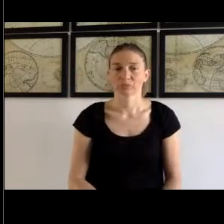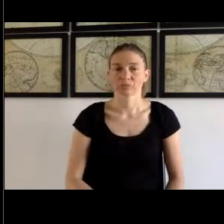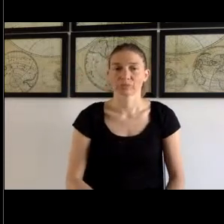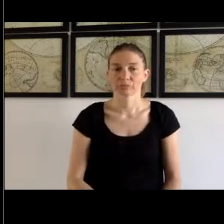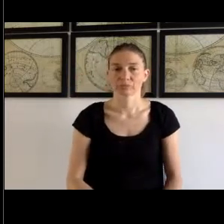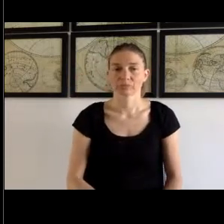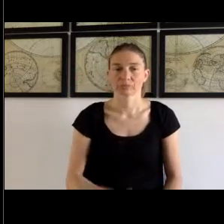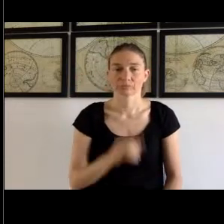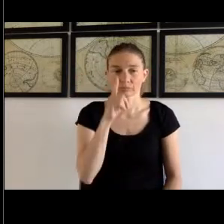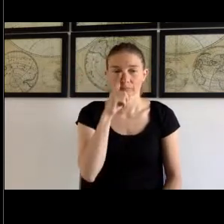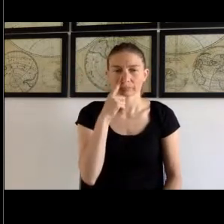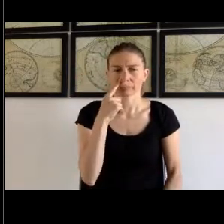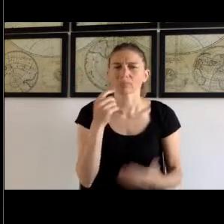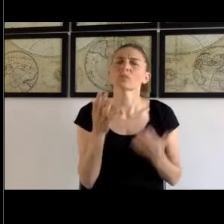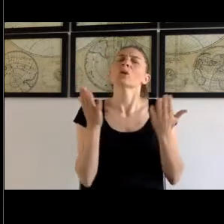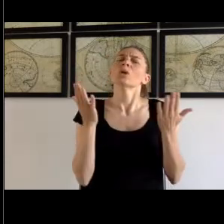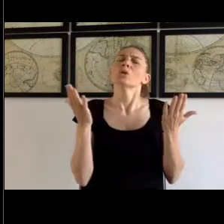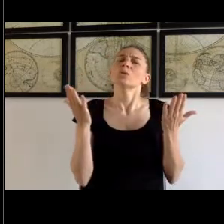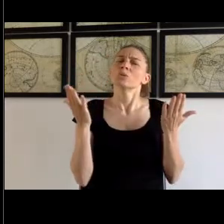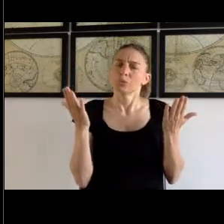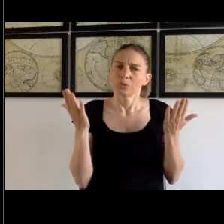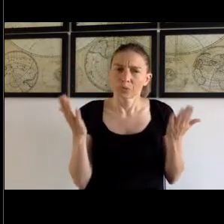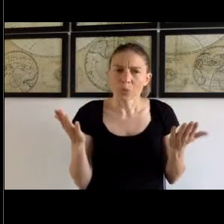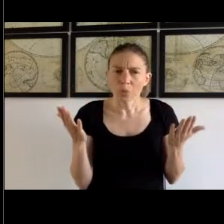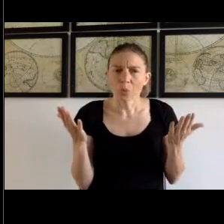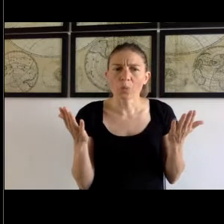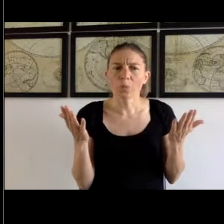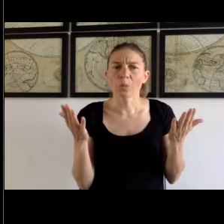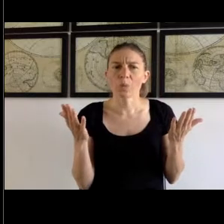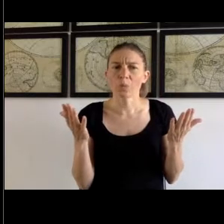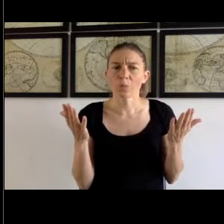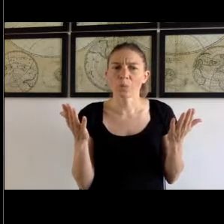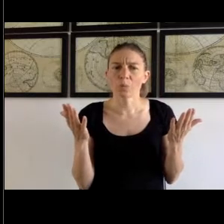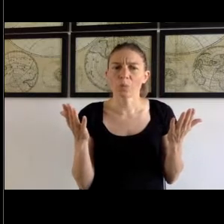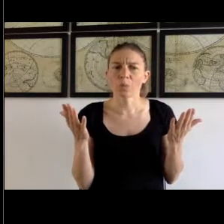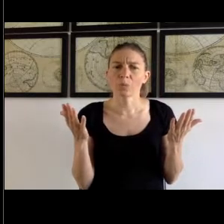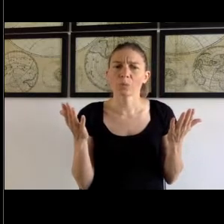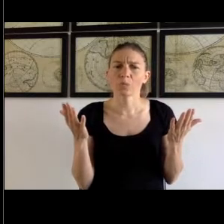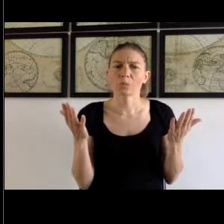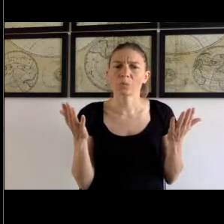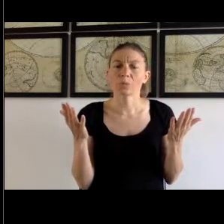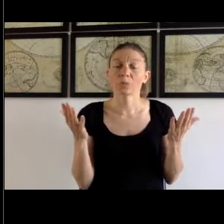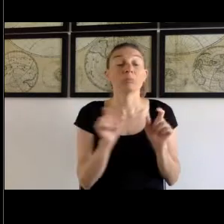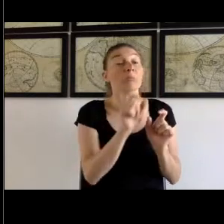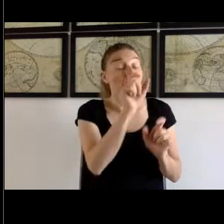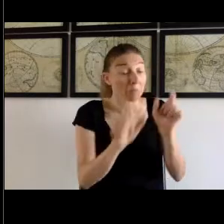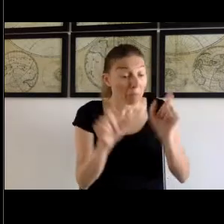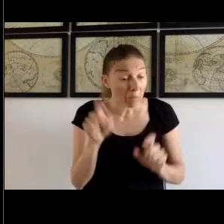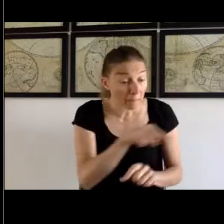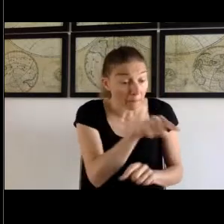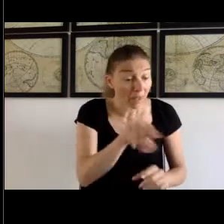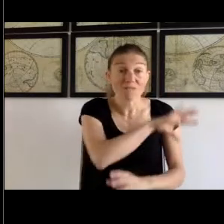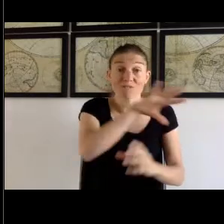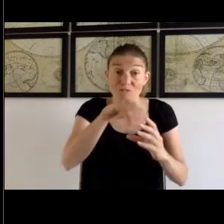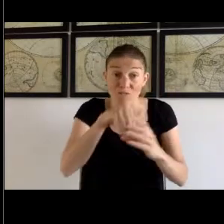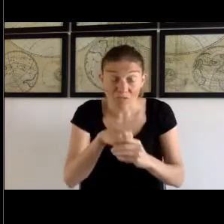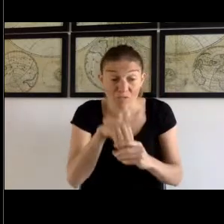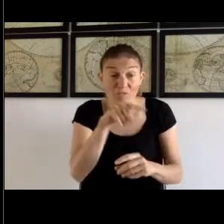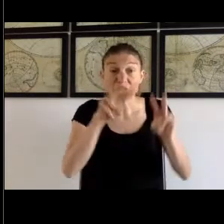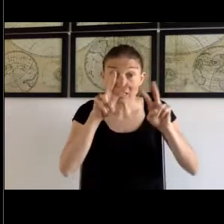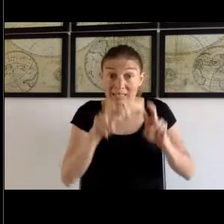So we asked the people if they were involved in their own assessment. So in the most